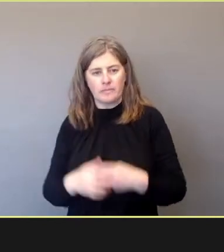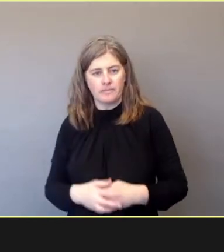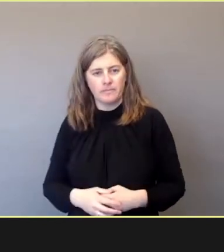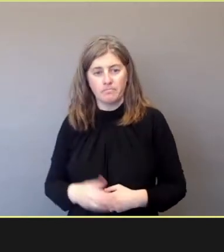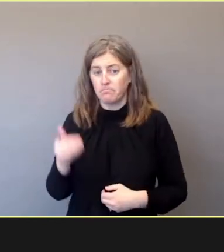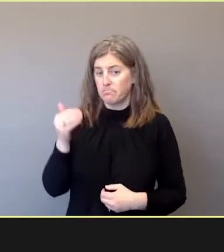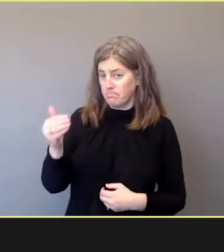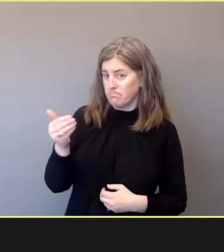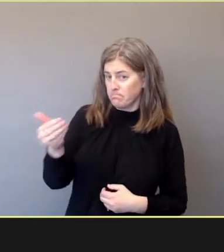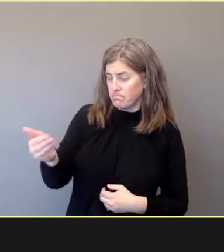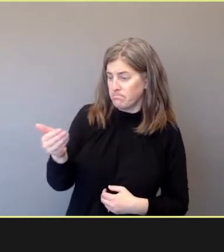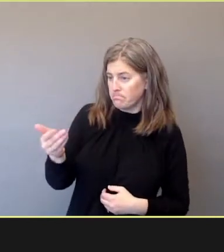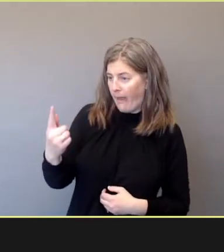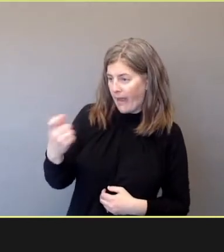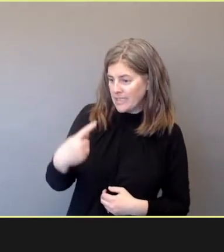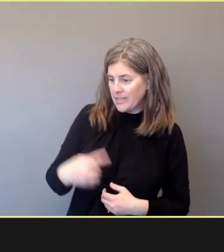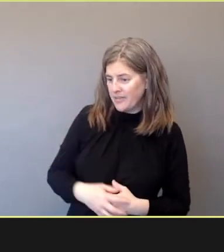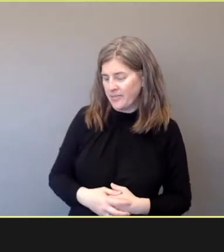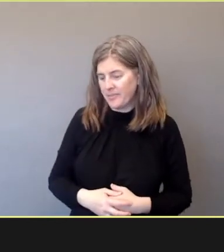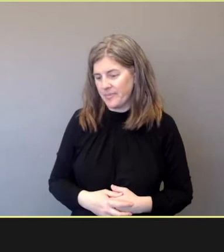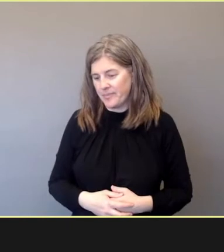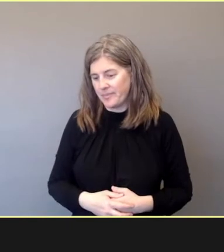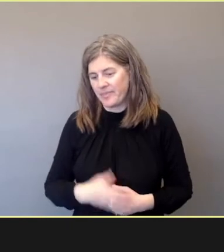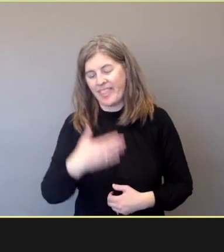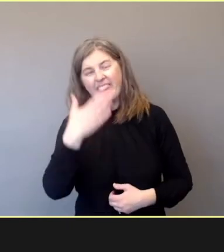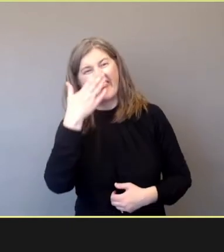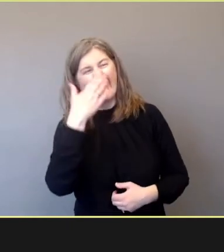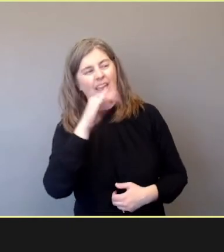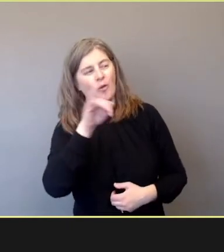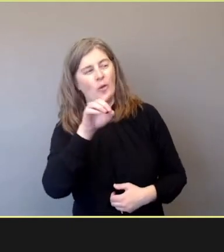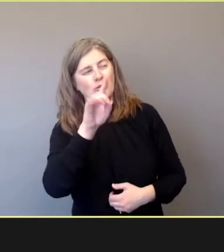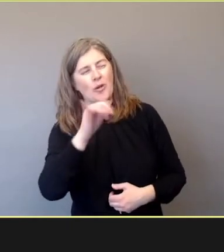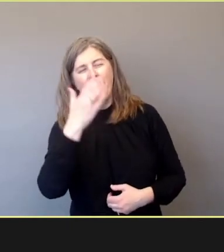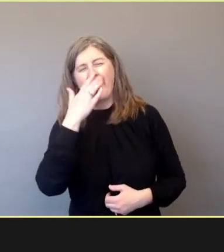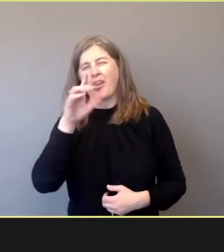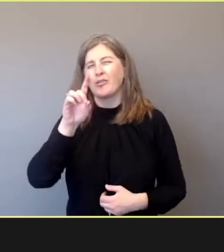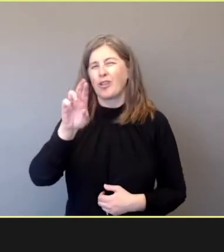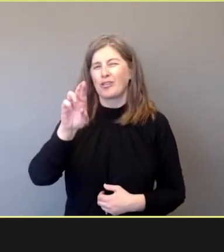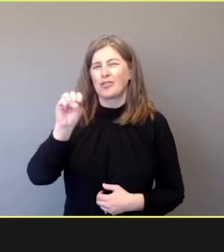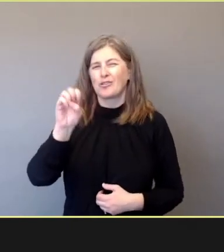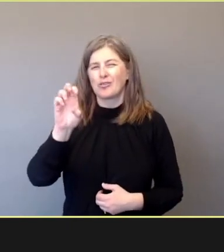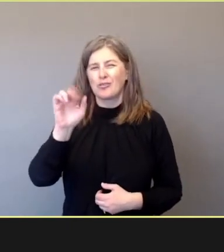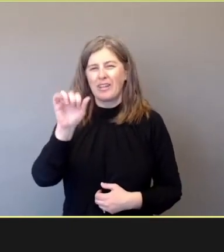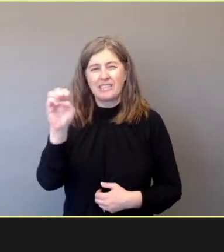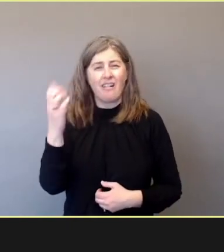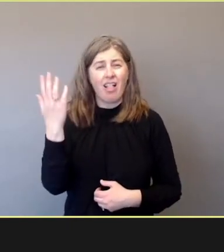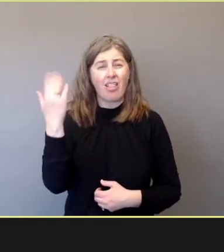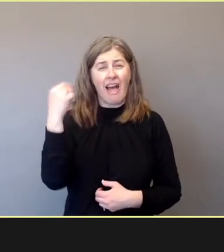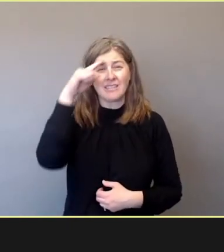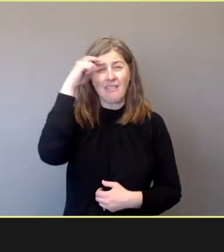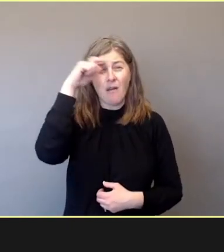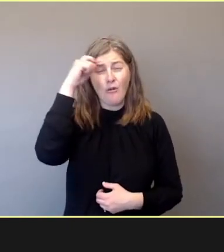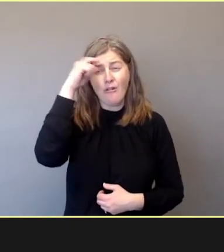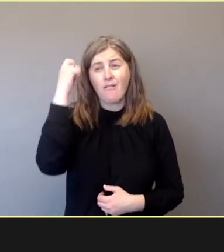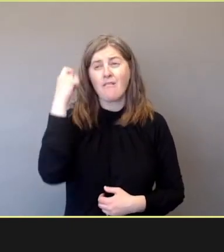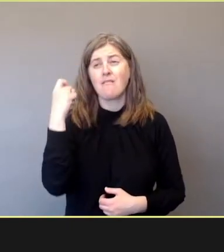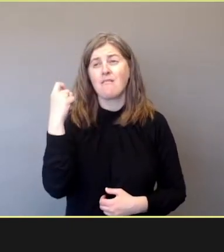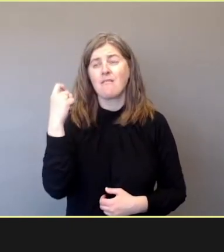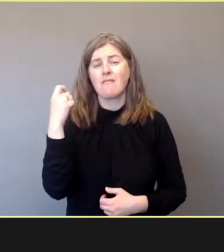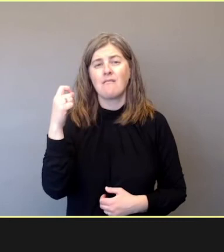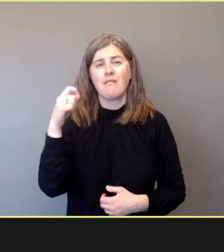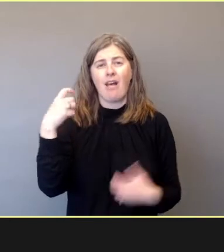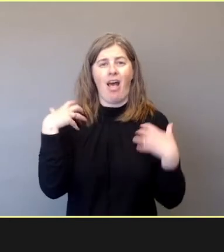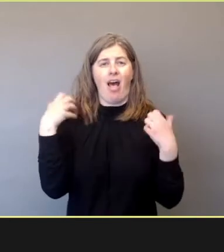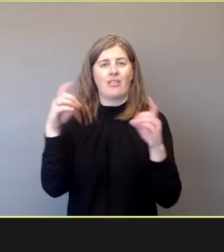Julia, you're unmuted. You can ask your question. Thank you, Jody. Thank you, Dr. Grace. Last summer, when the health department